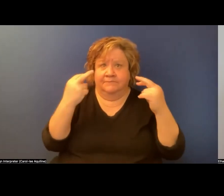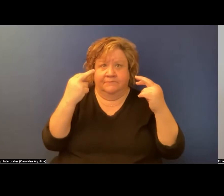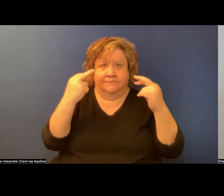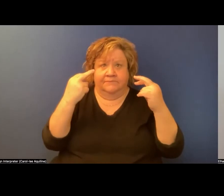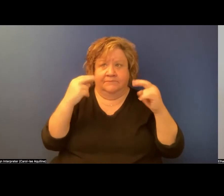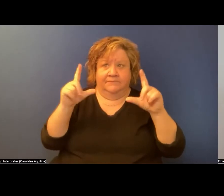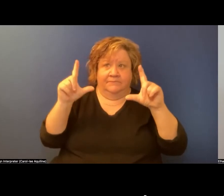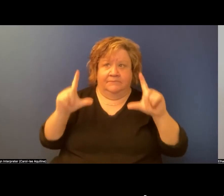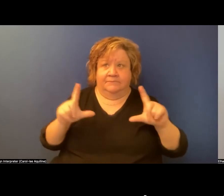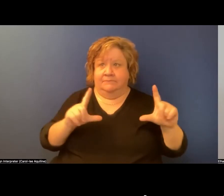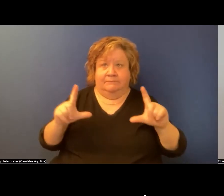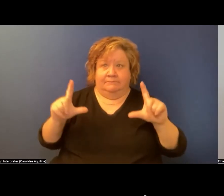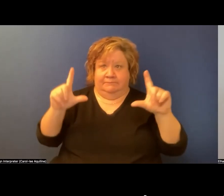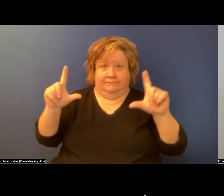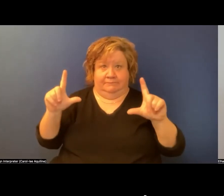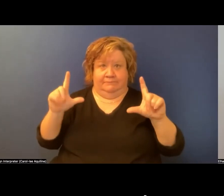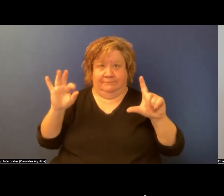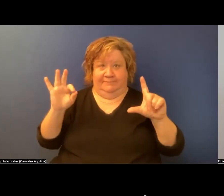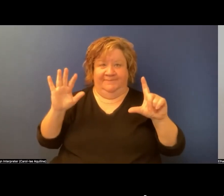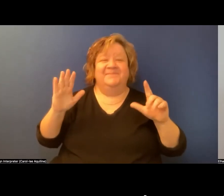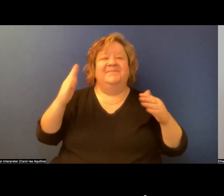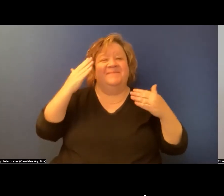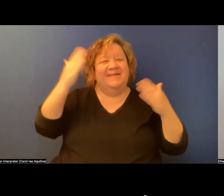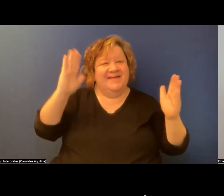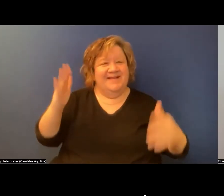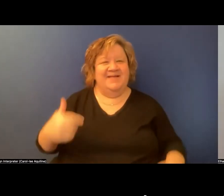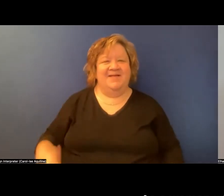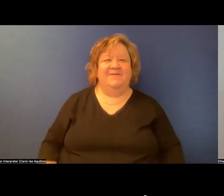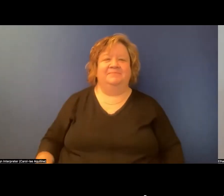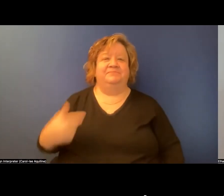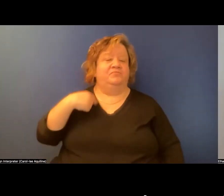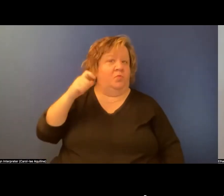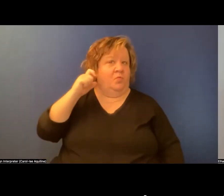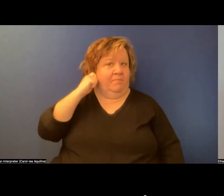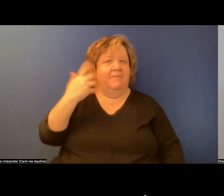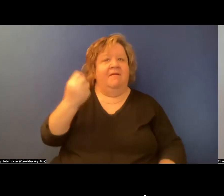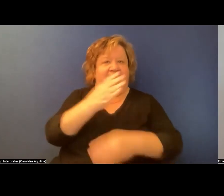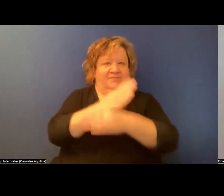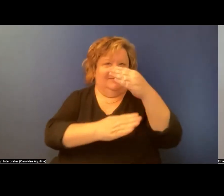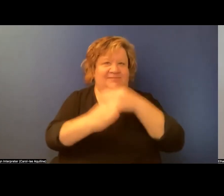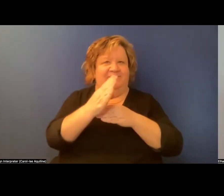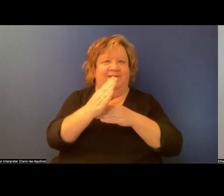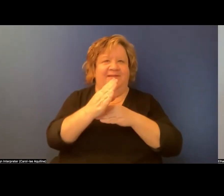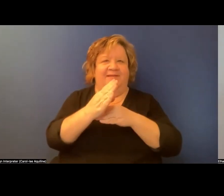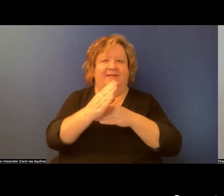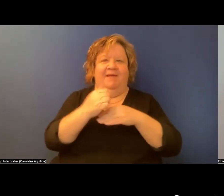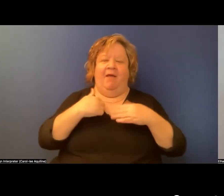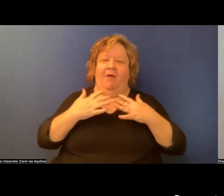Hello, everyone. As a woman with disability, I'm very happy and very honored to be here with you